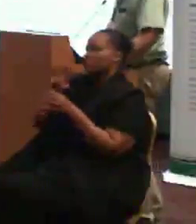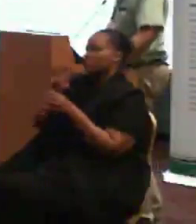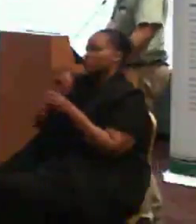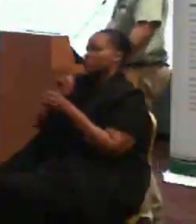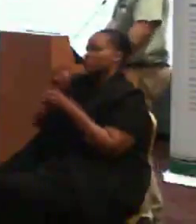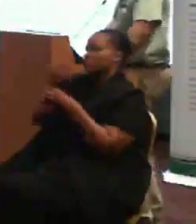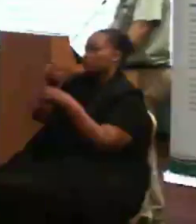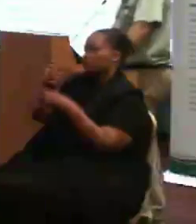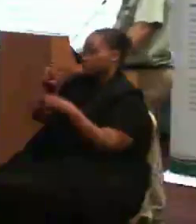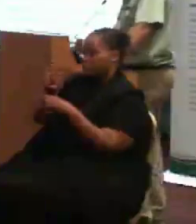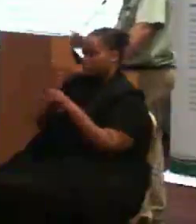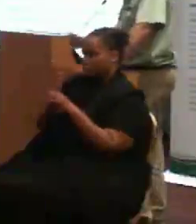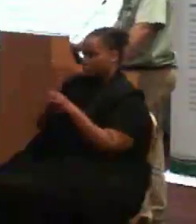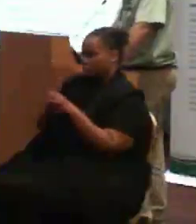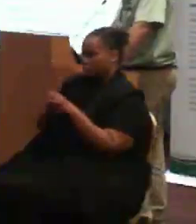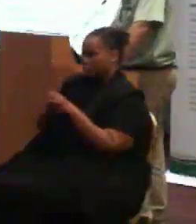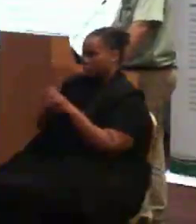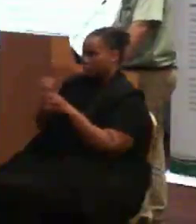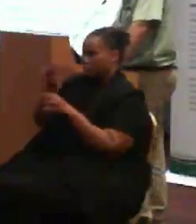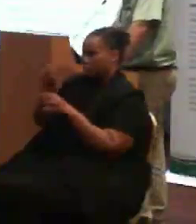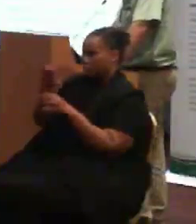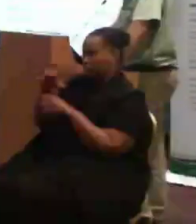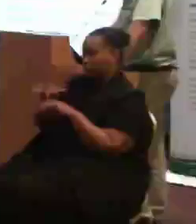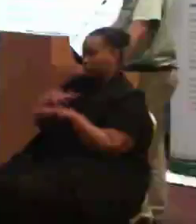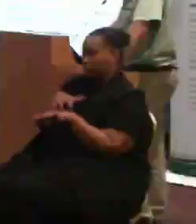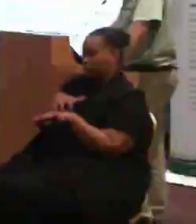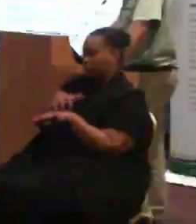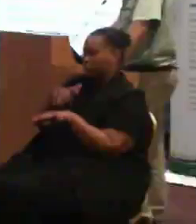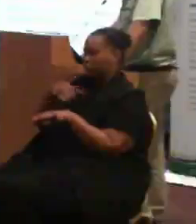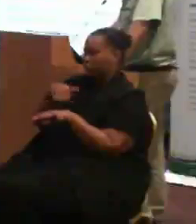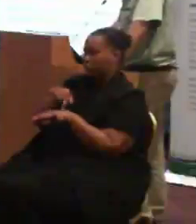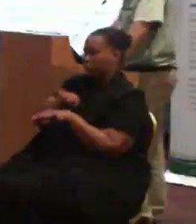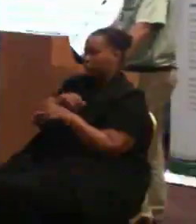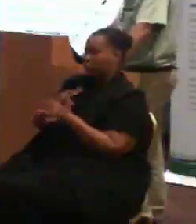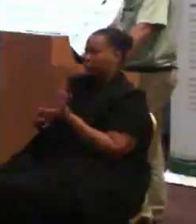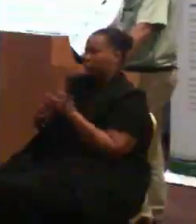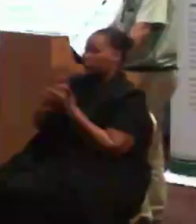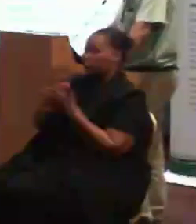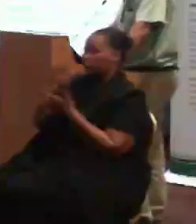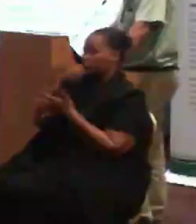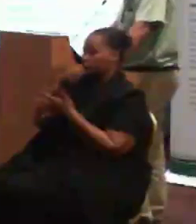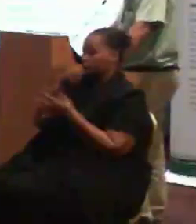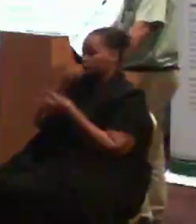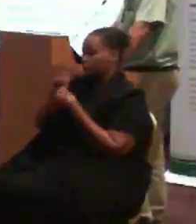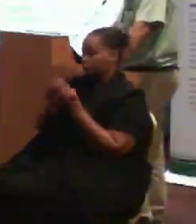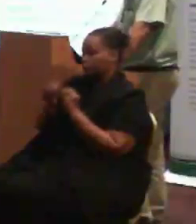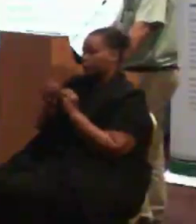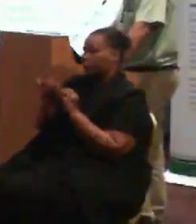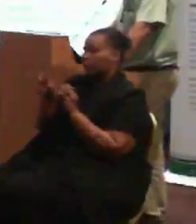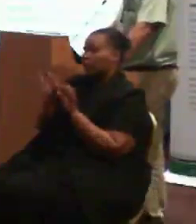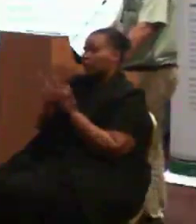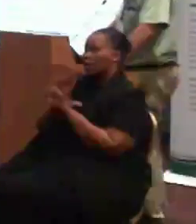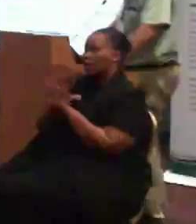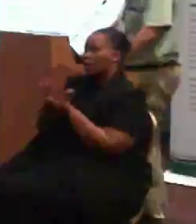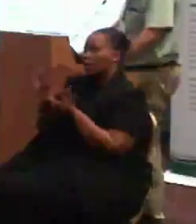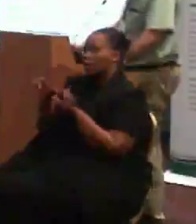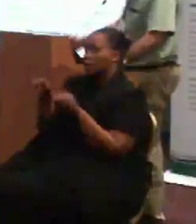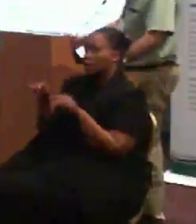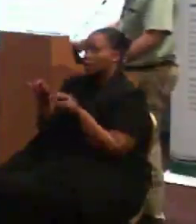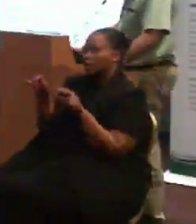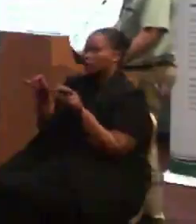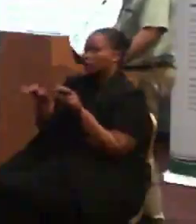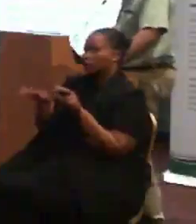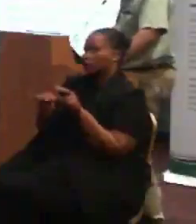organization. Irrigation gives food stability for food production. And this is so clear in this drought situations,